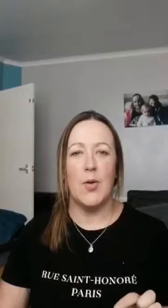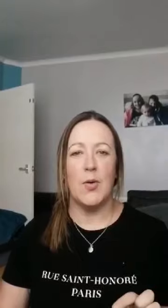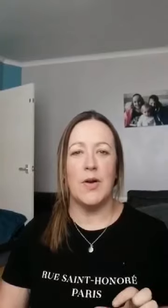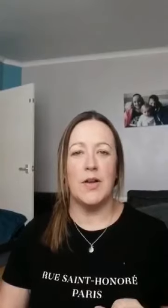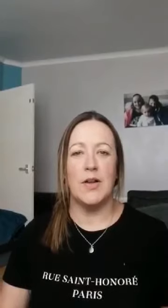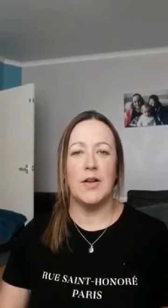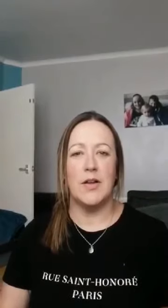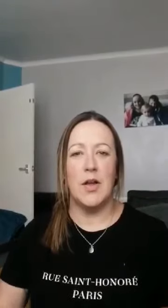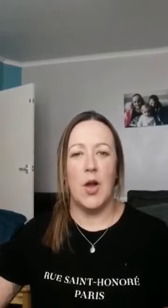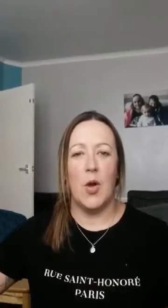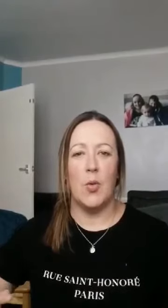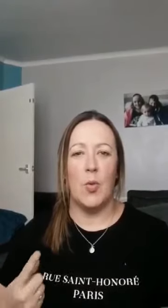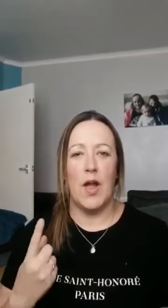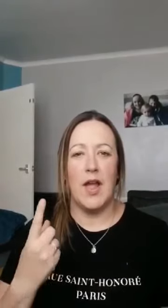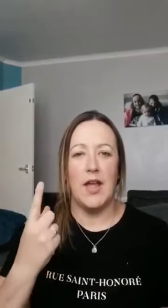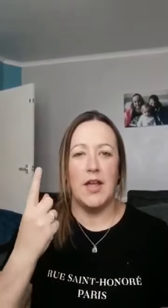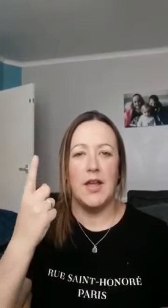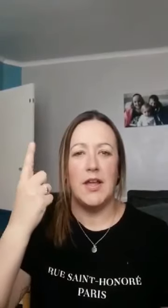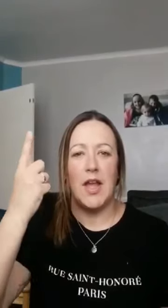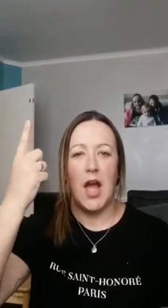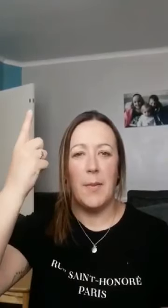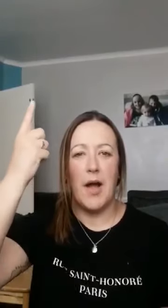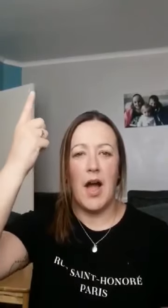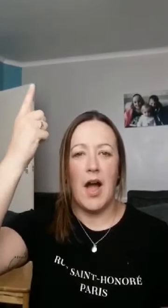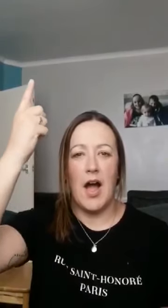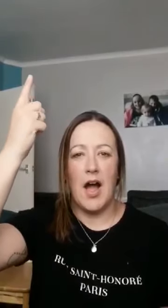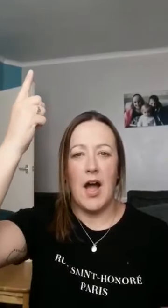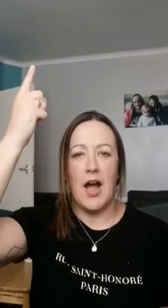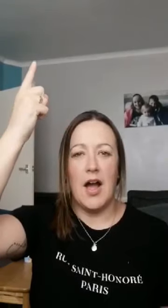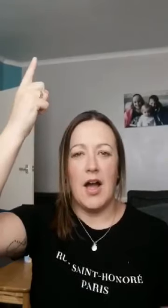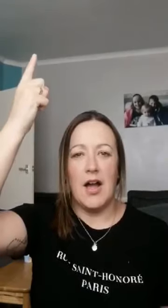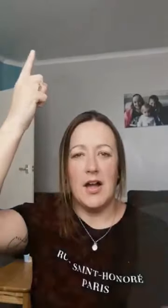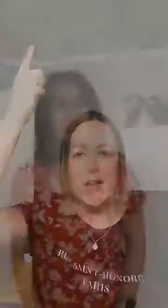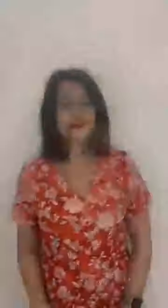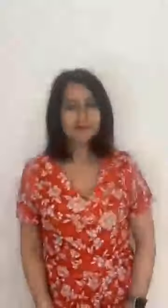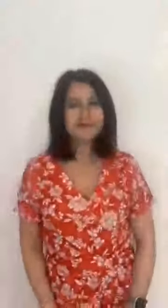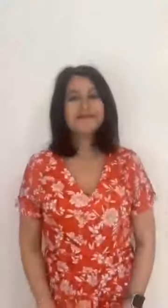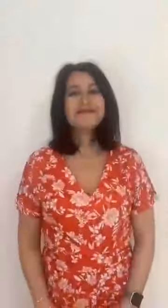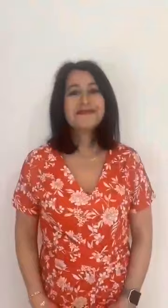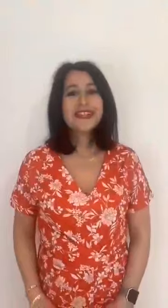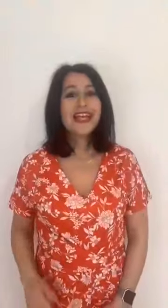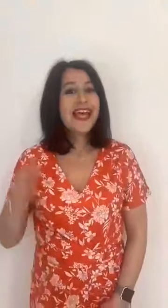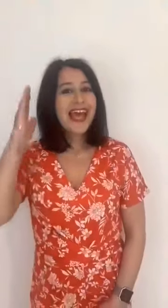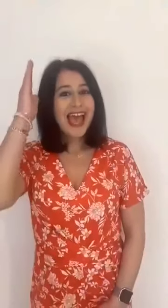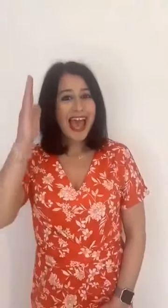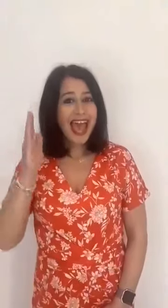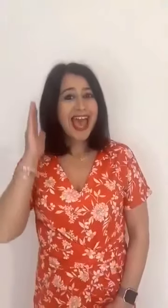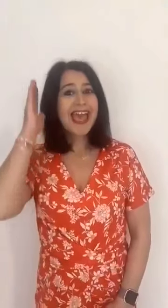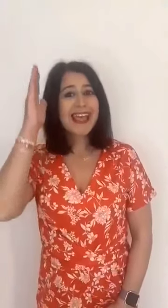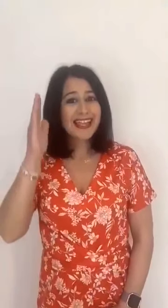Way up high And